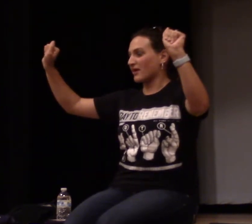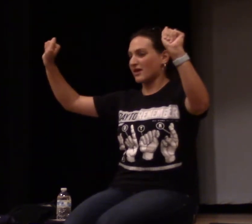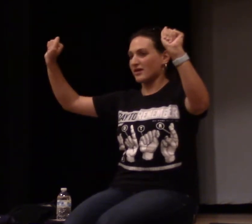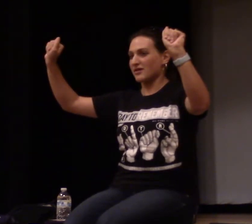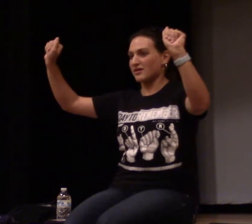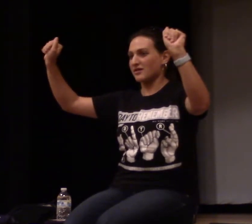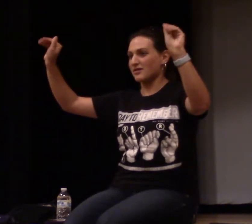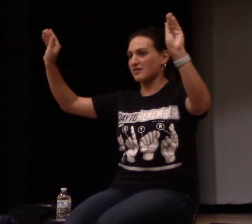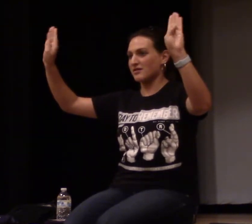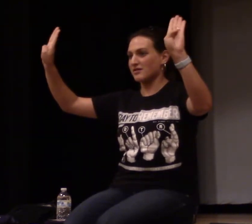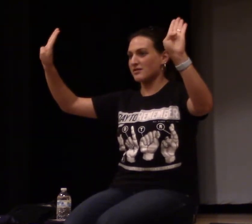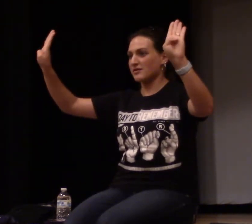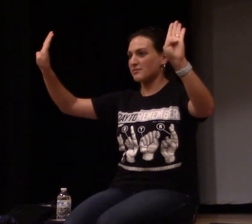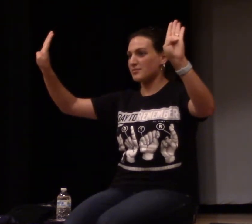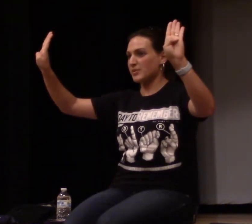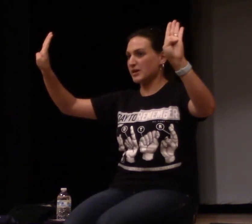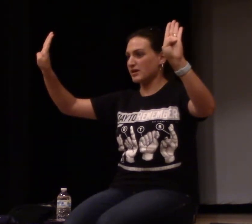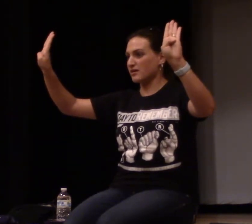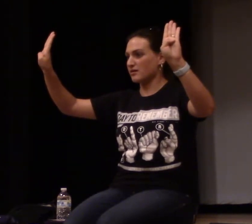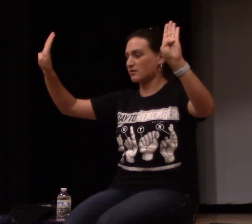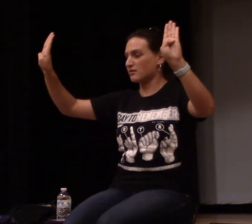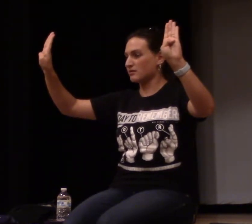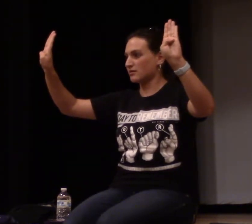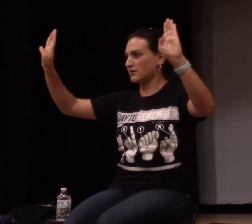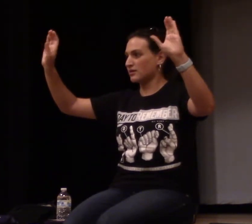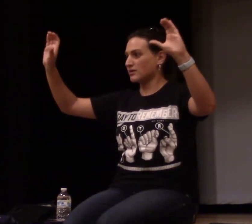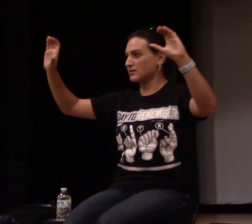A, B, C,